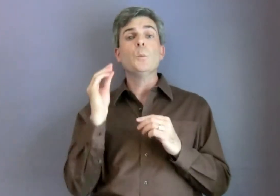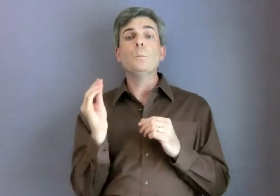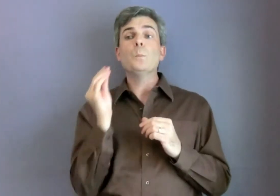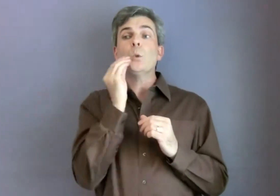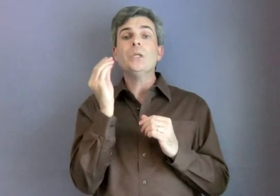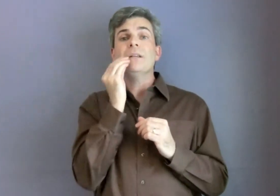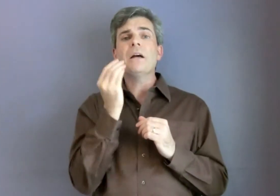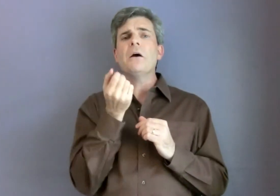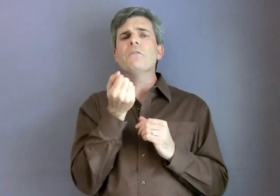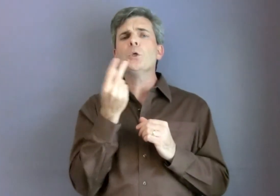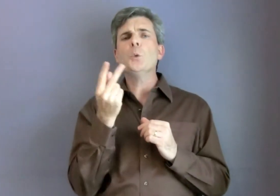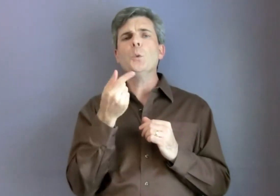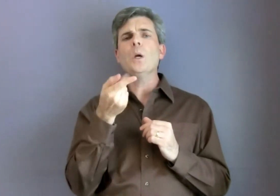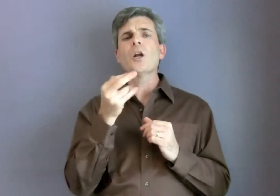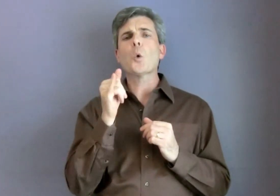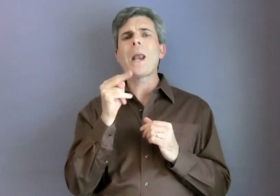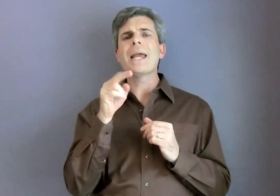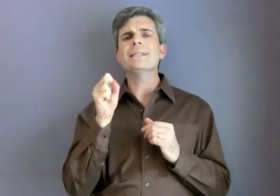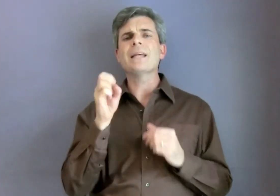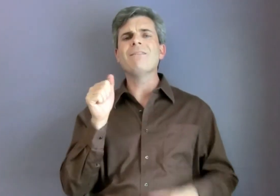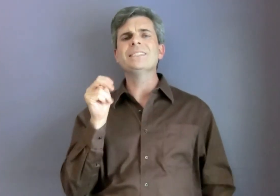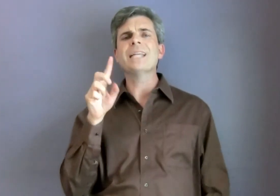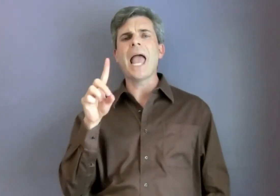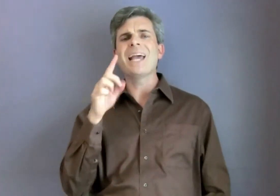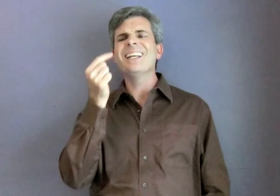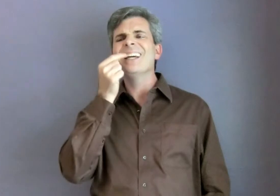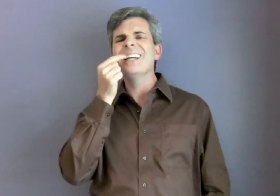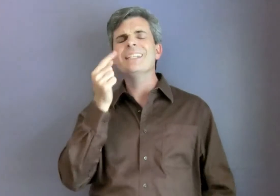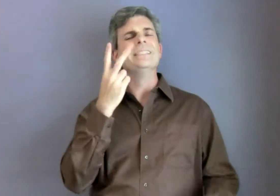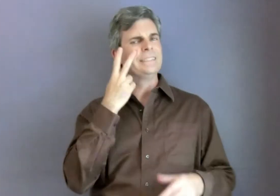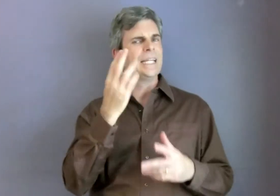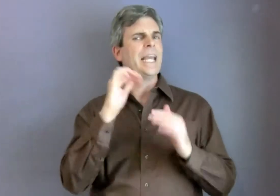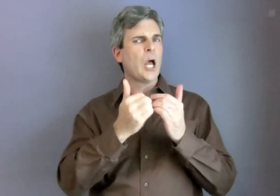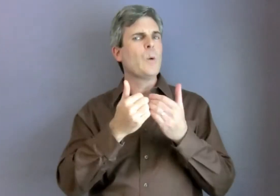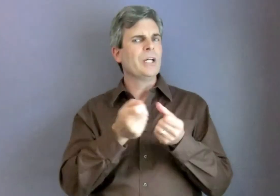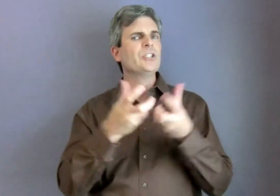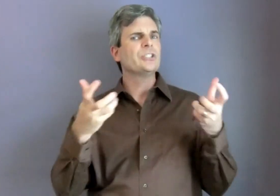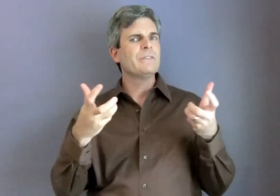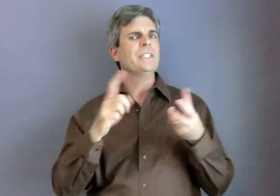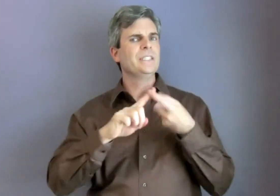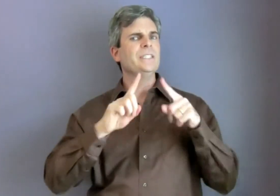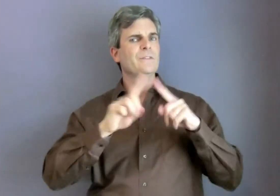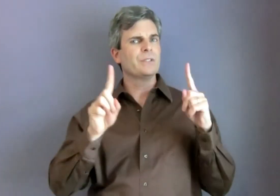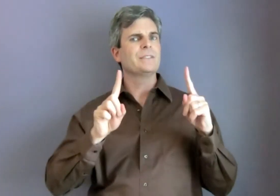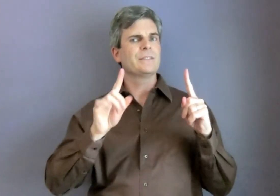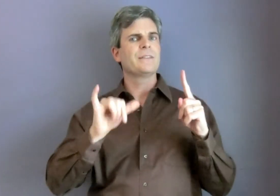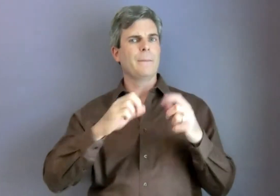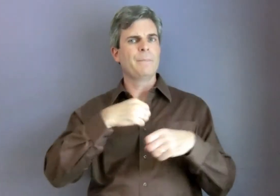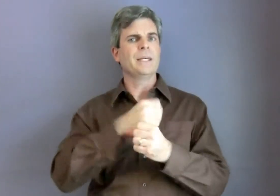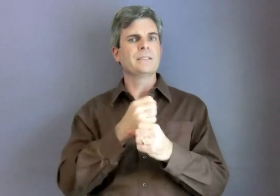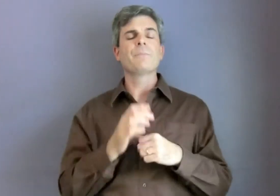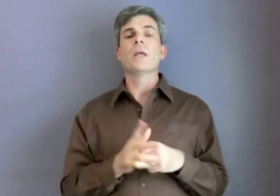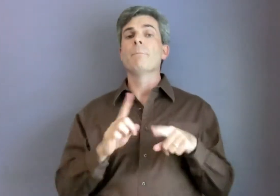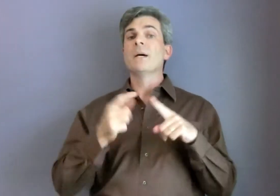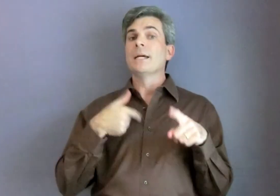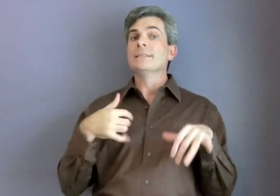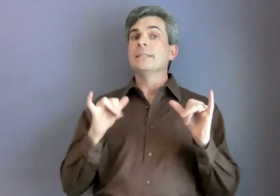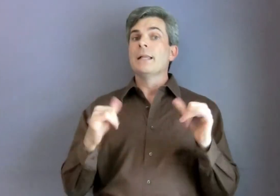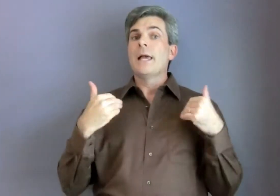and see the difference it makes. I still had migraine headaches. The next issue that resolved was that if 90% of head and